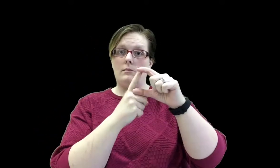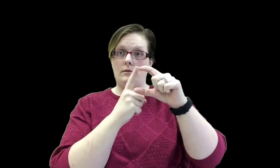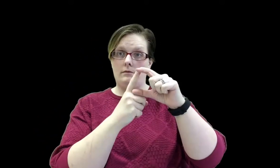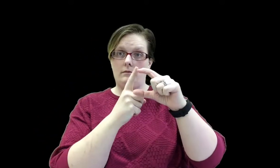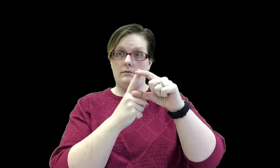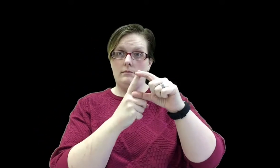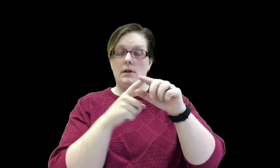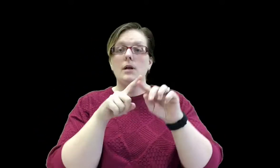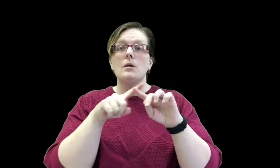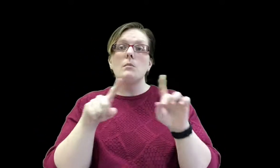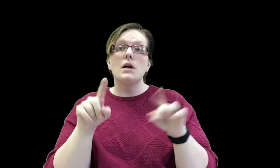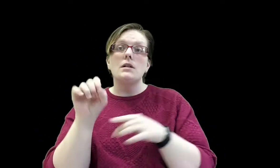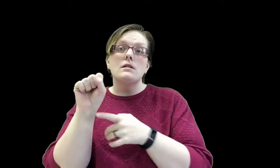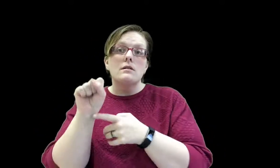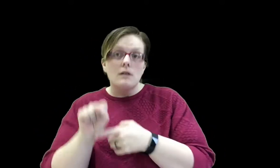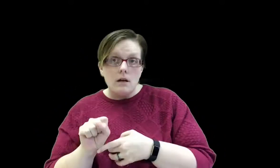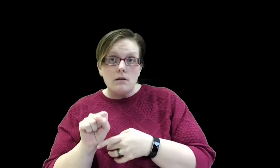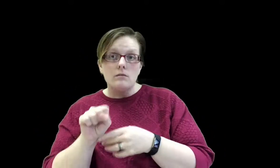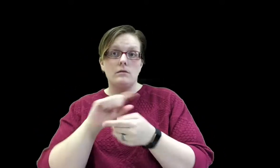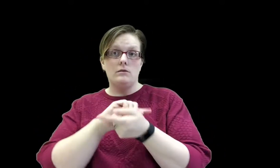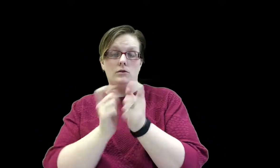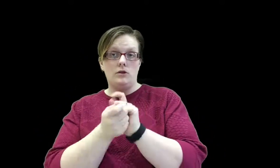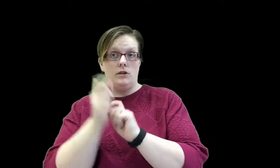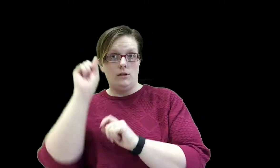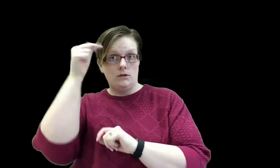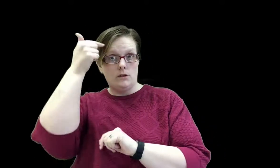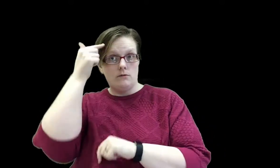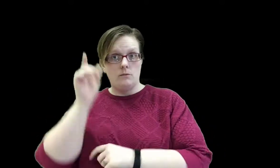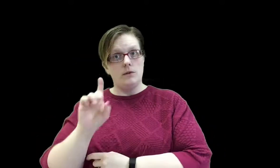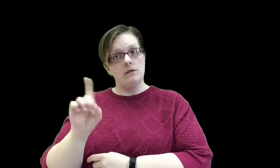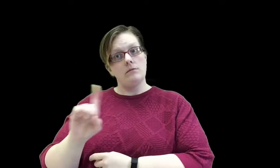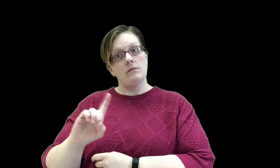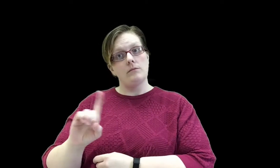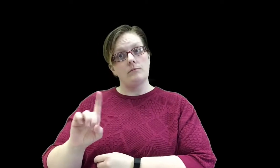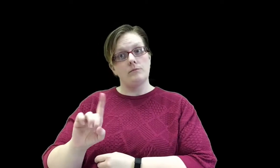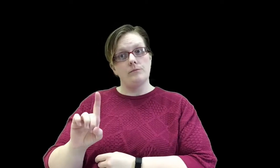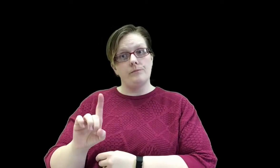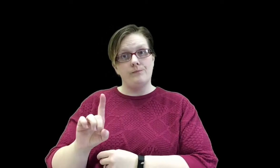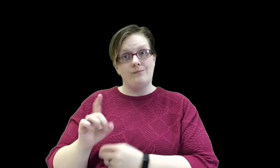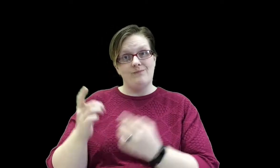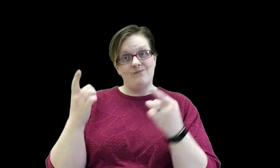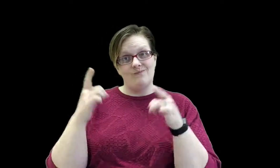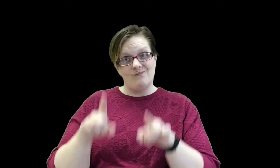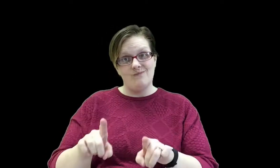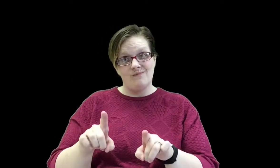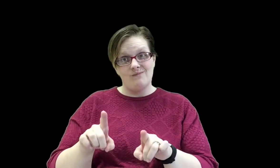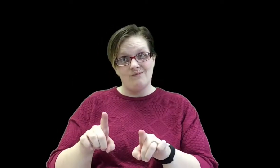The North decided to use the government of communism, but the South became